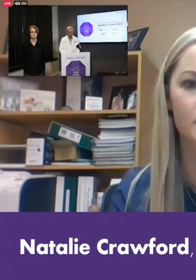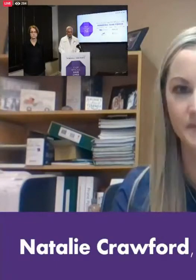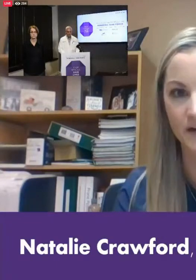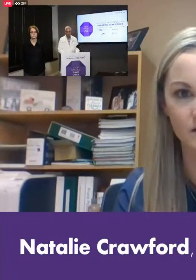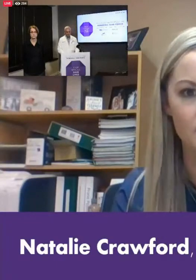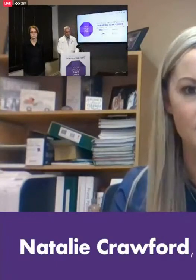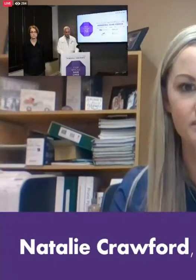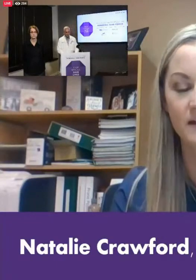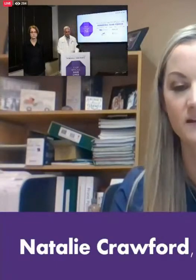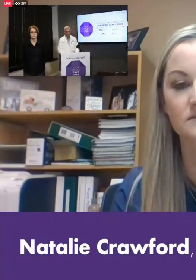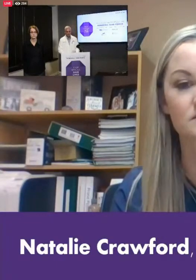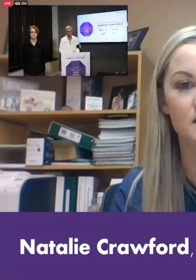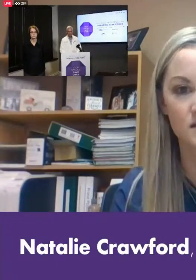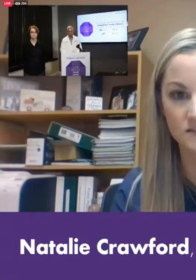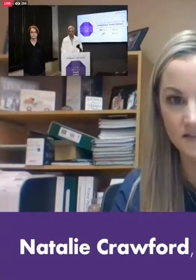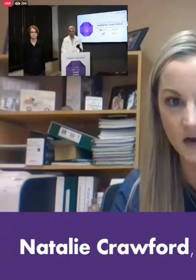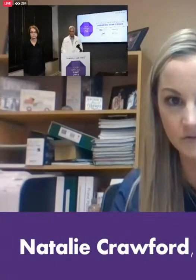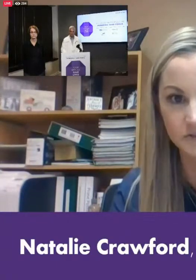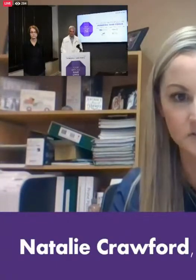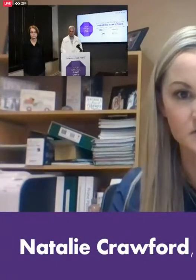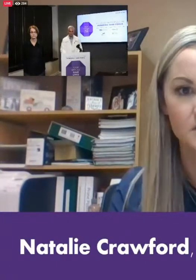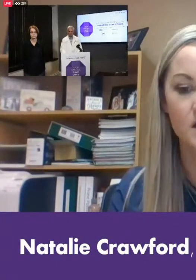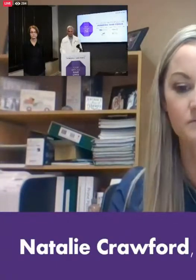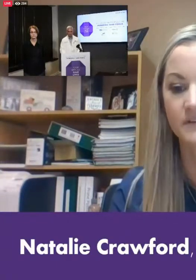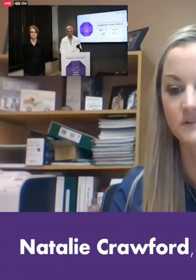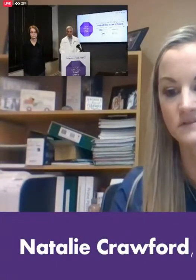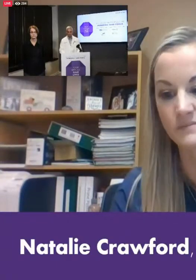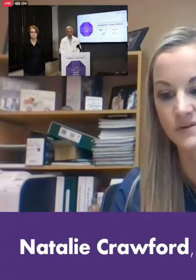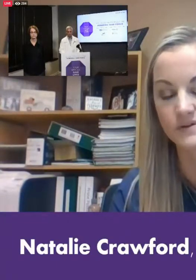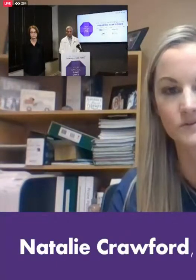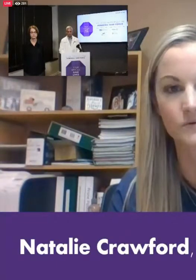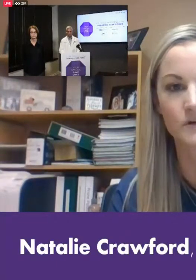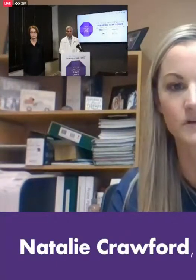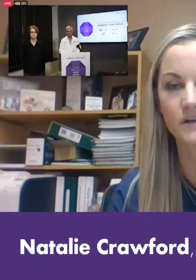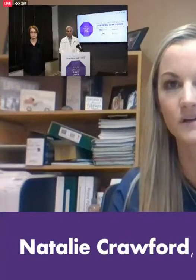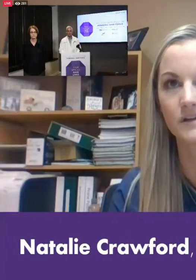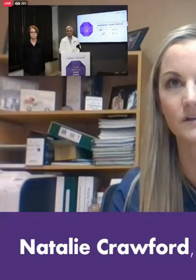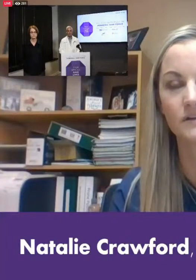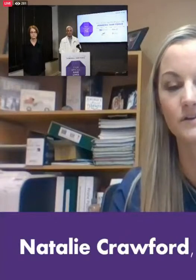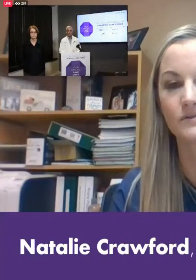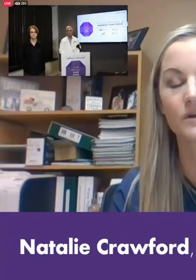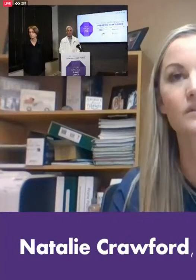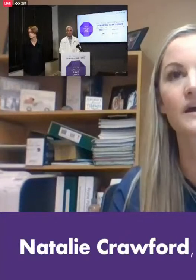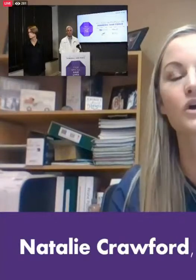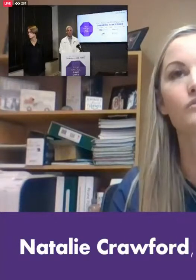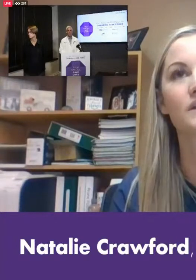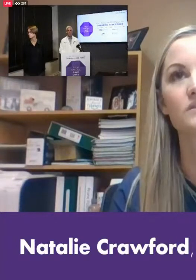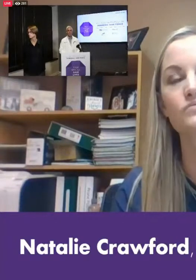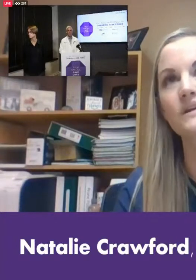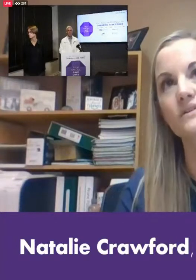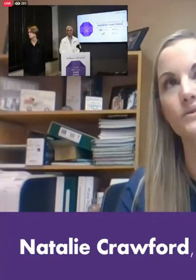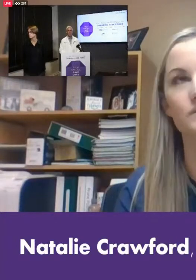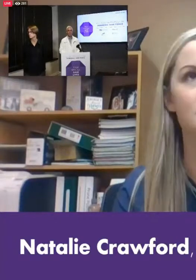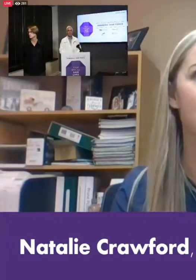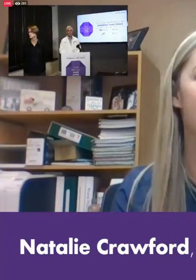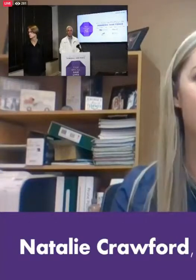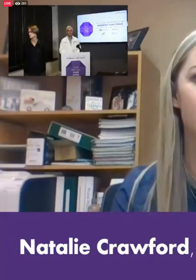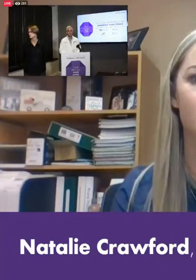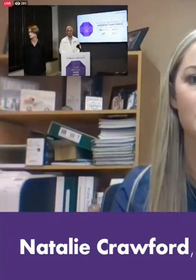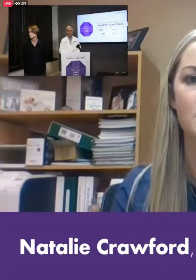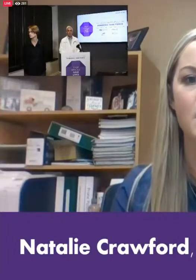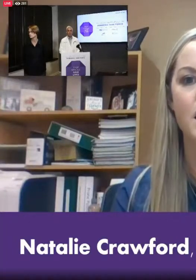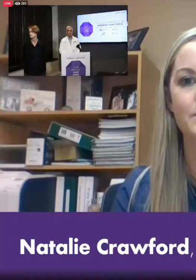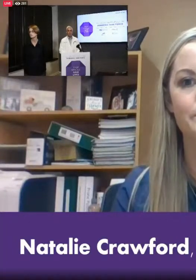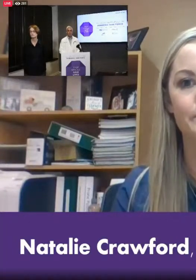impact anyone out there that has the slightest doubt of these numbers, or that COVID is real or it's